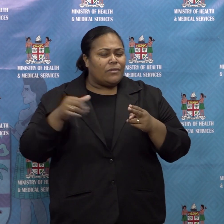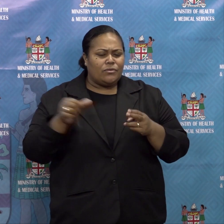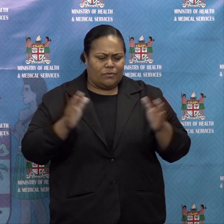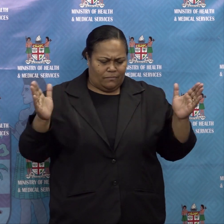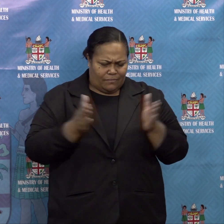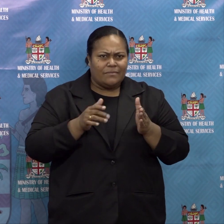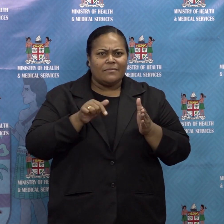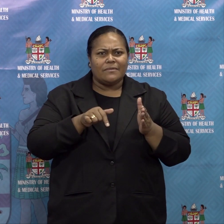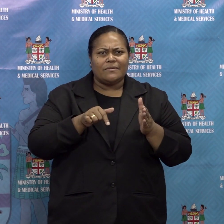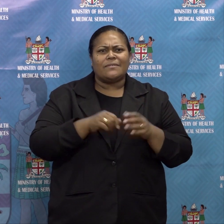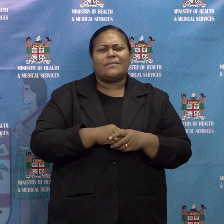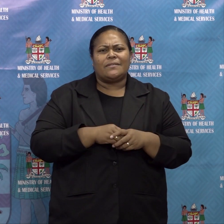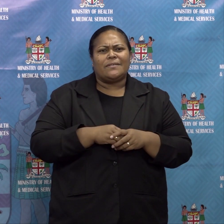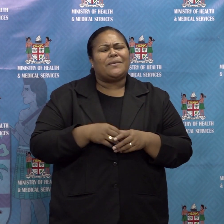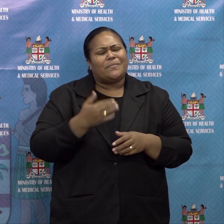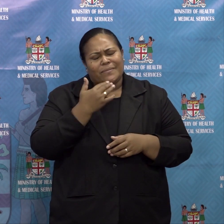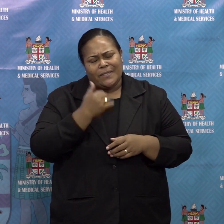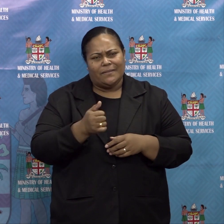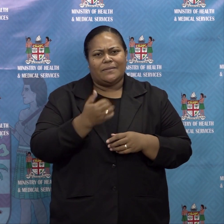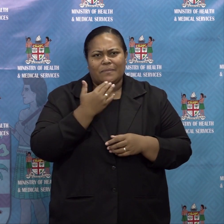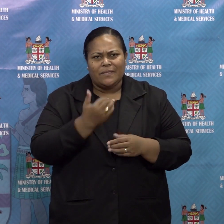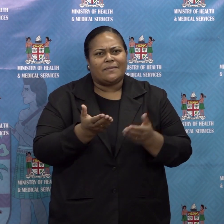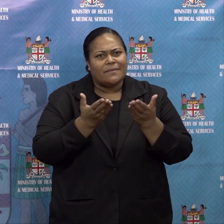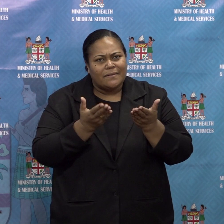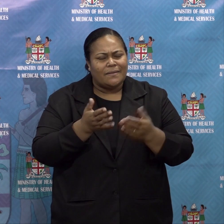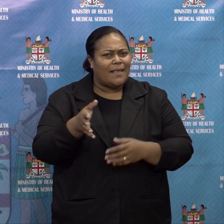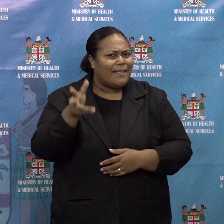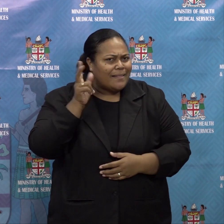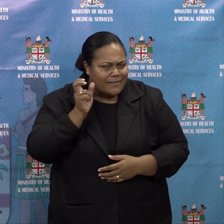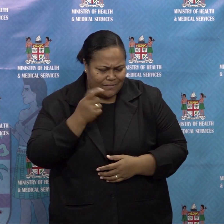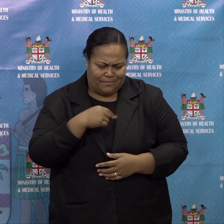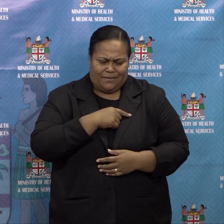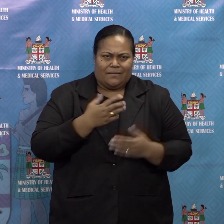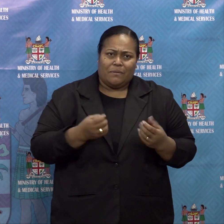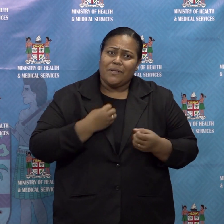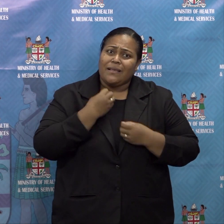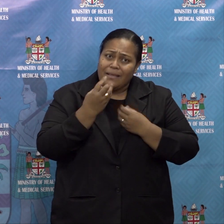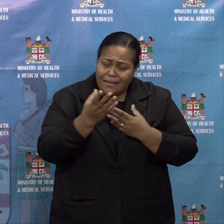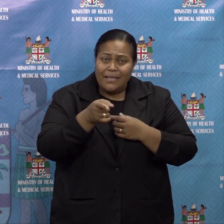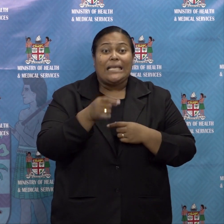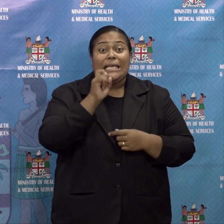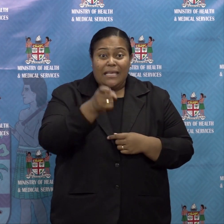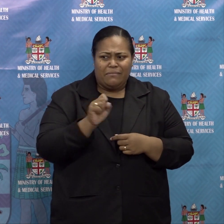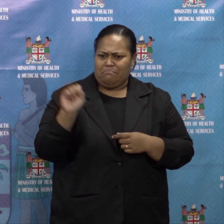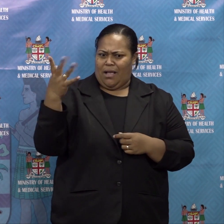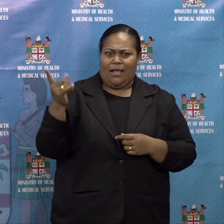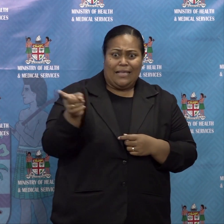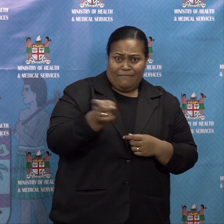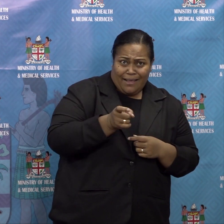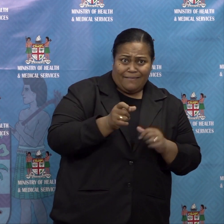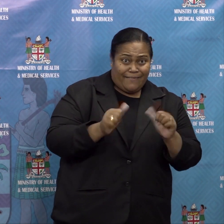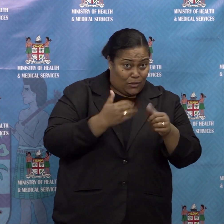size. Please listen to our directives. Don't attend social events. If you get invited by someone after